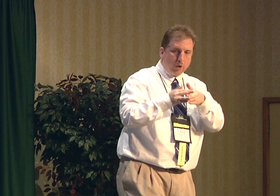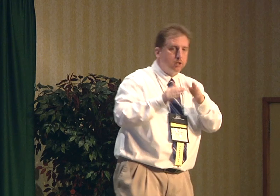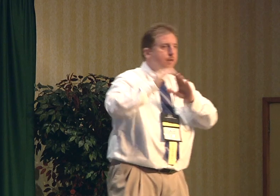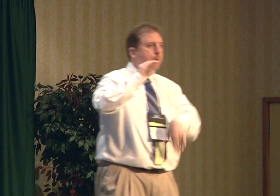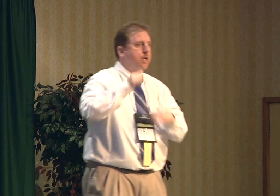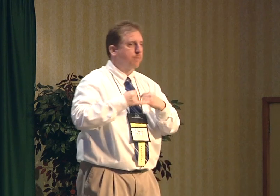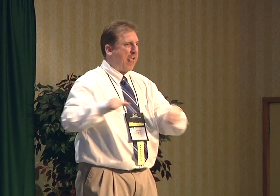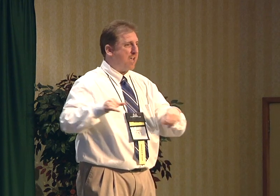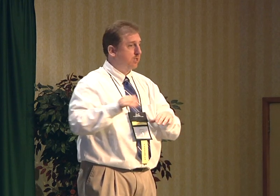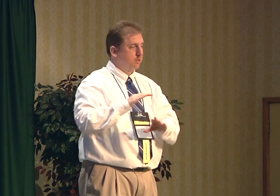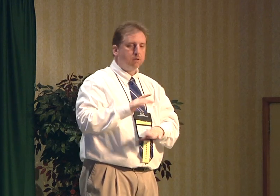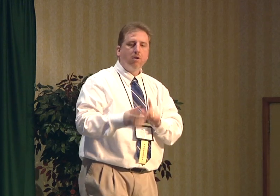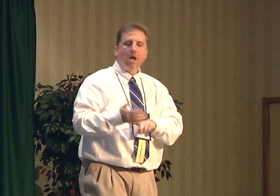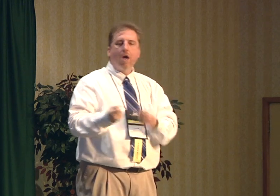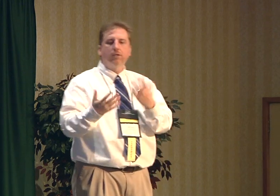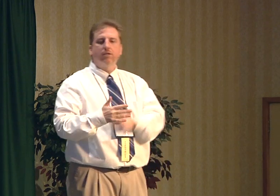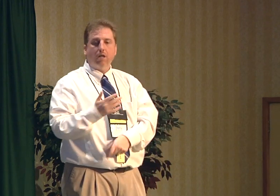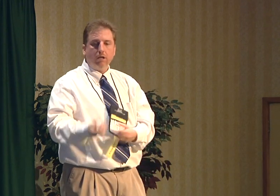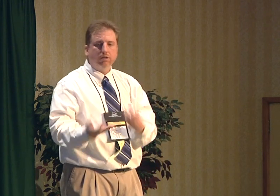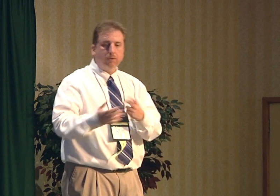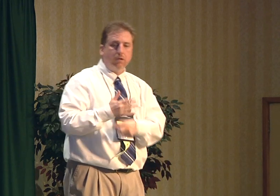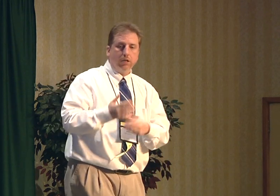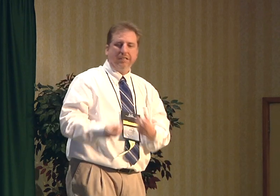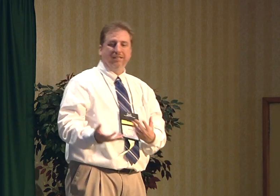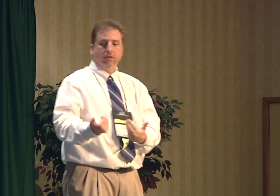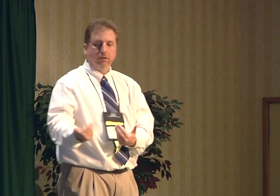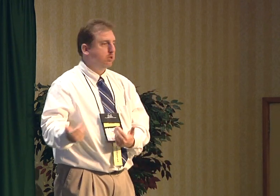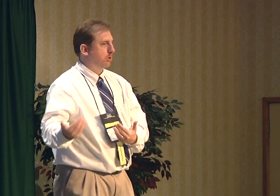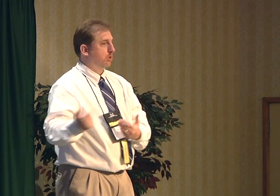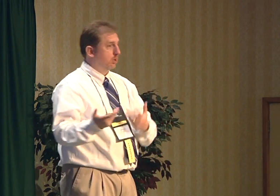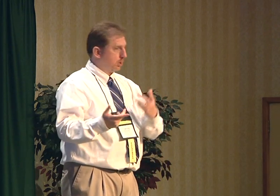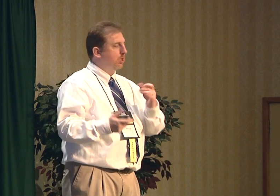In hospitals, they focus on what the bottom line is. How much is this going to cost me?